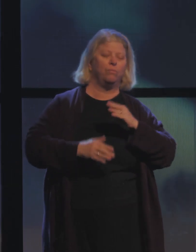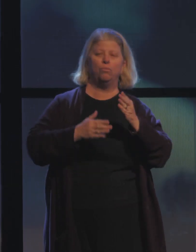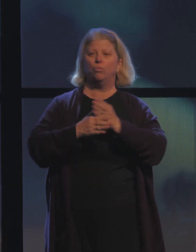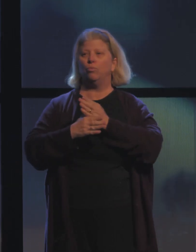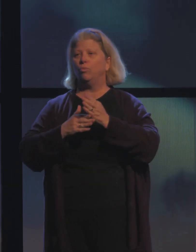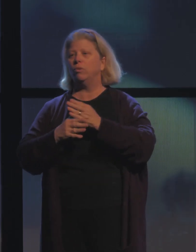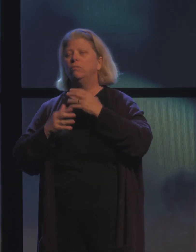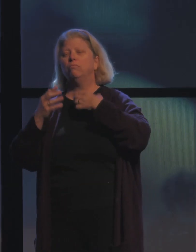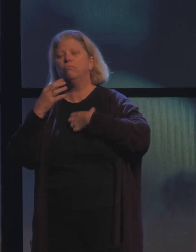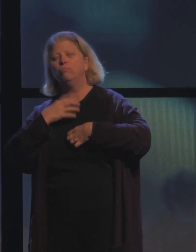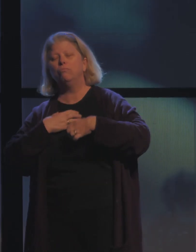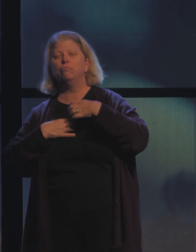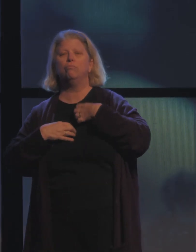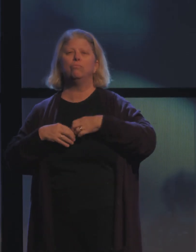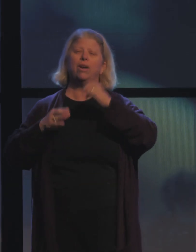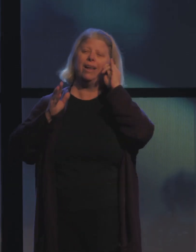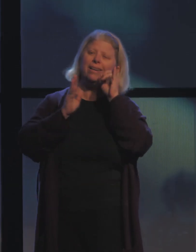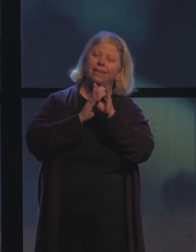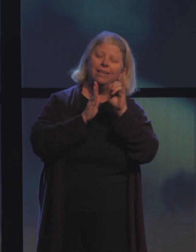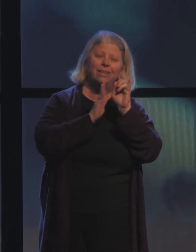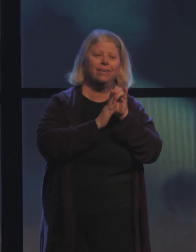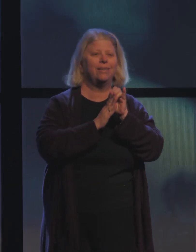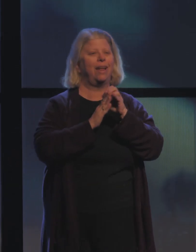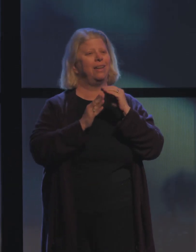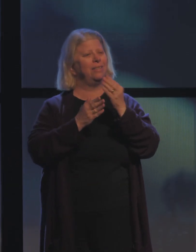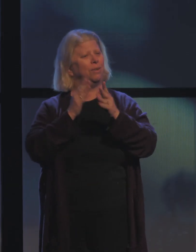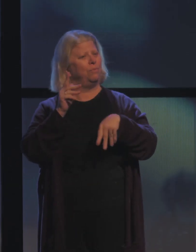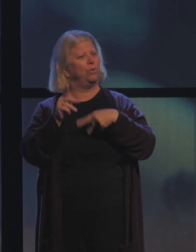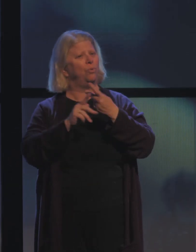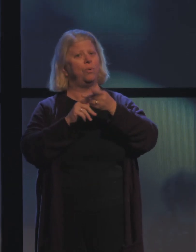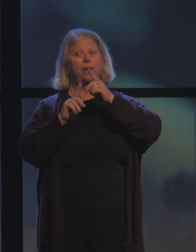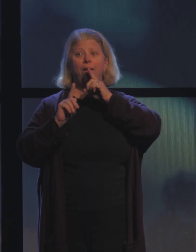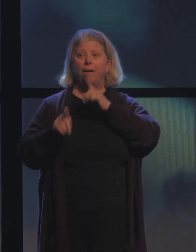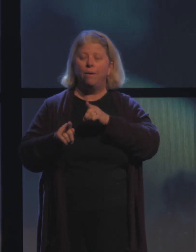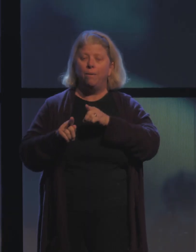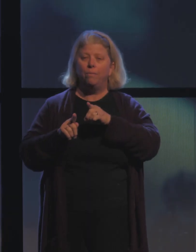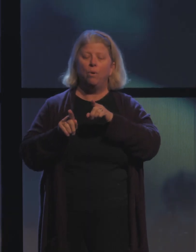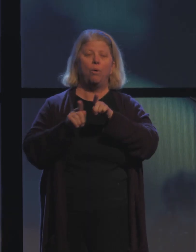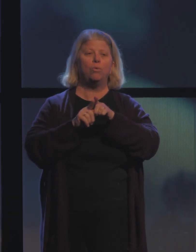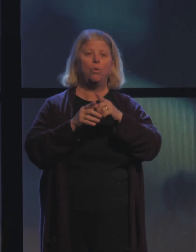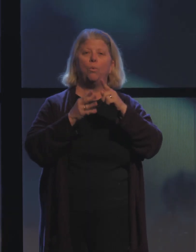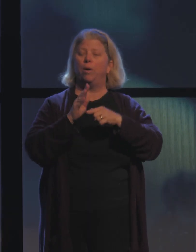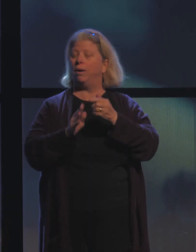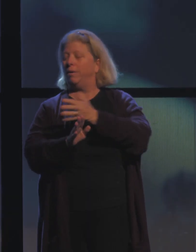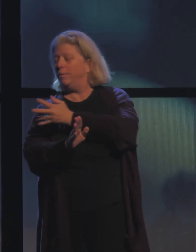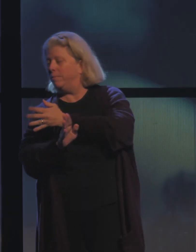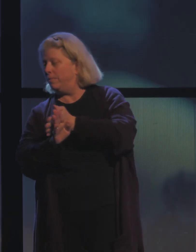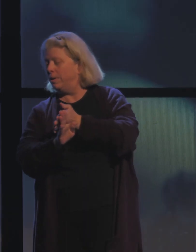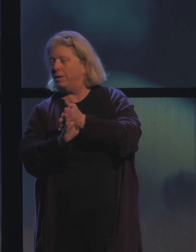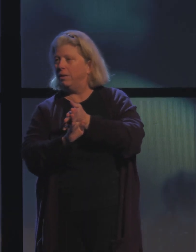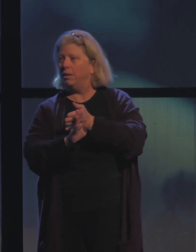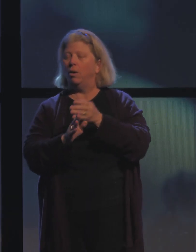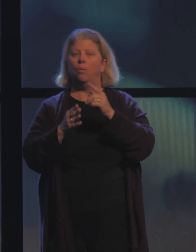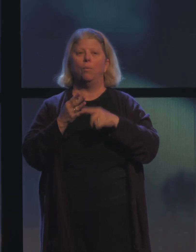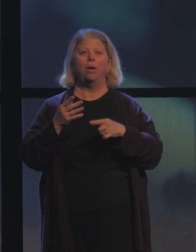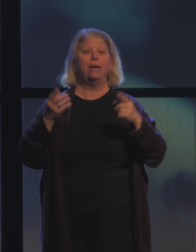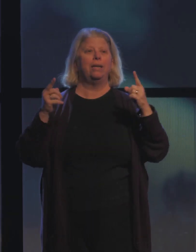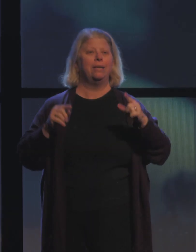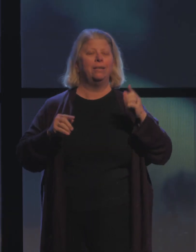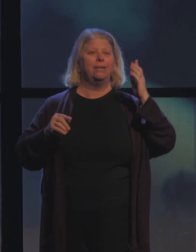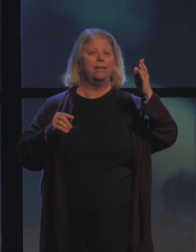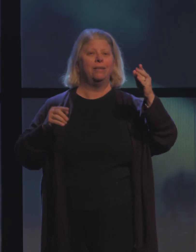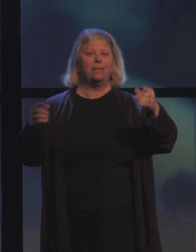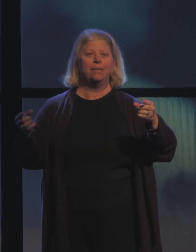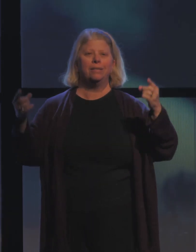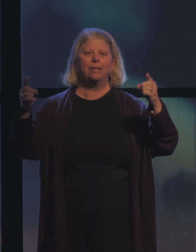this longing for identity and some sort of answer, and between what had been and what was coming.